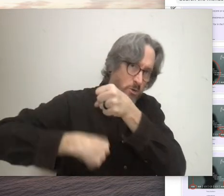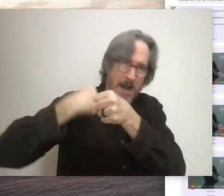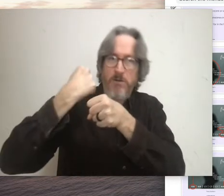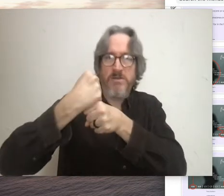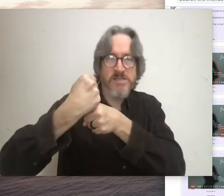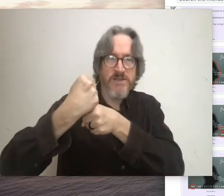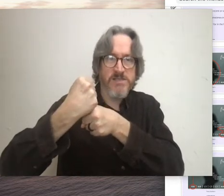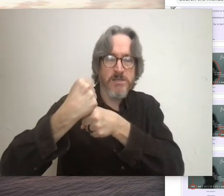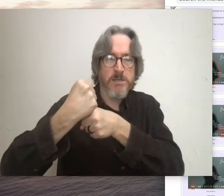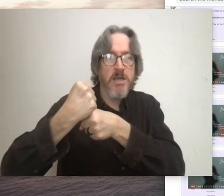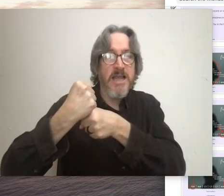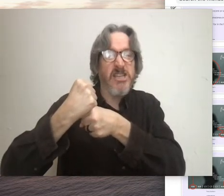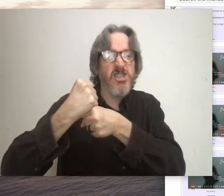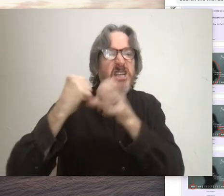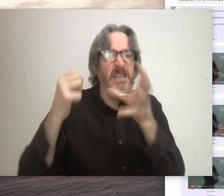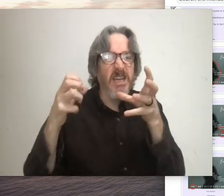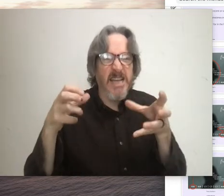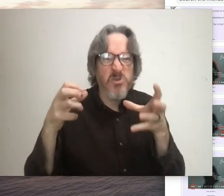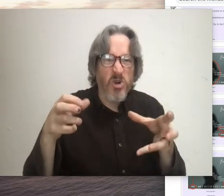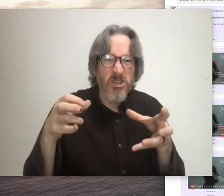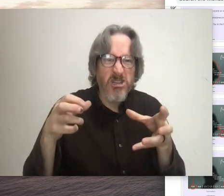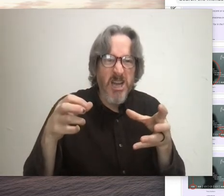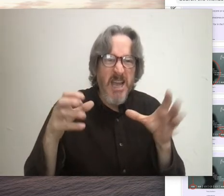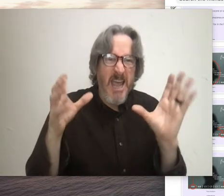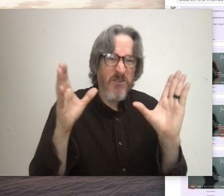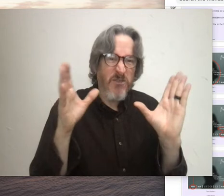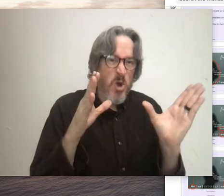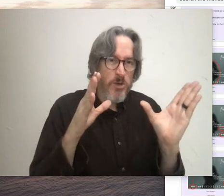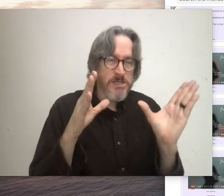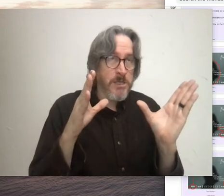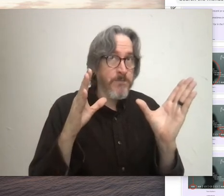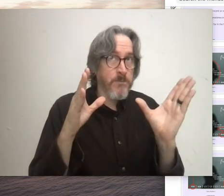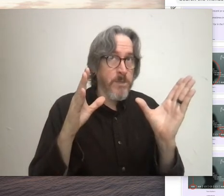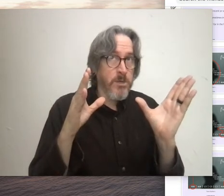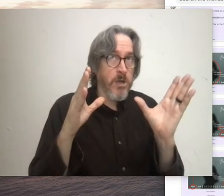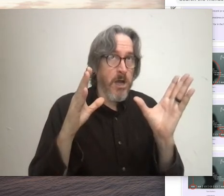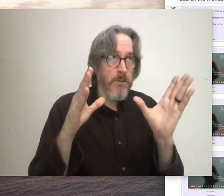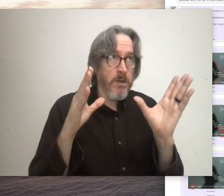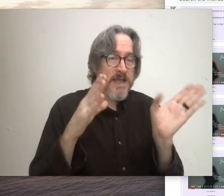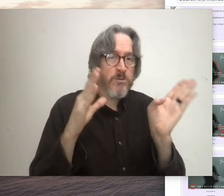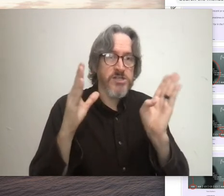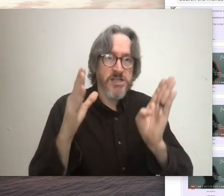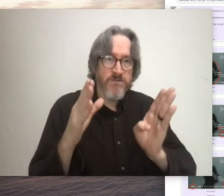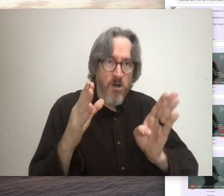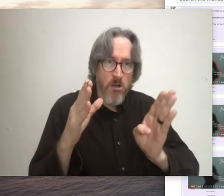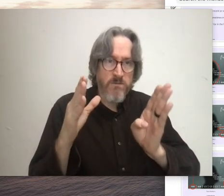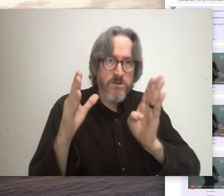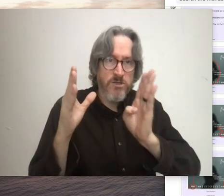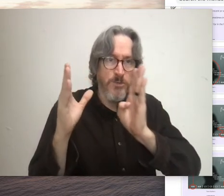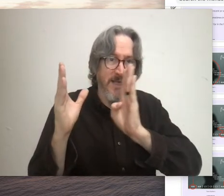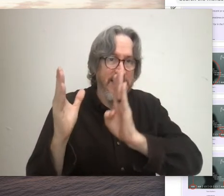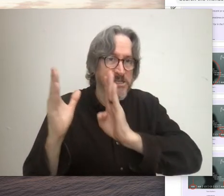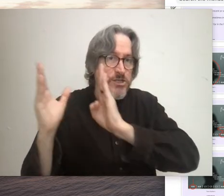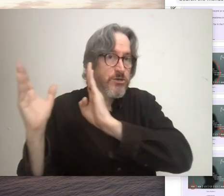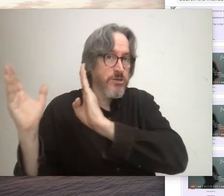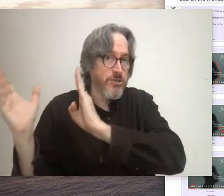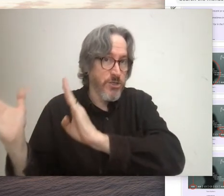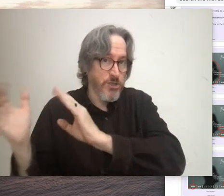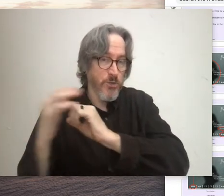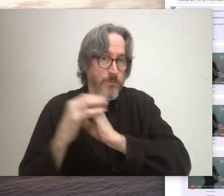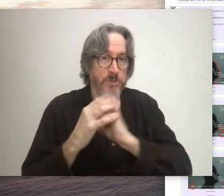than go around this fist. It's just a little less work. And if you notice, languages evolve to be